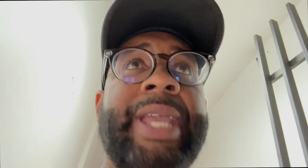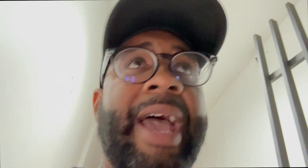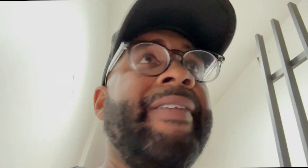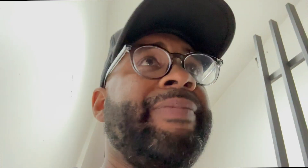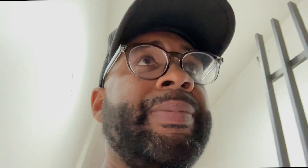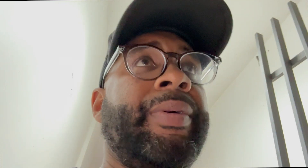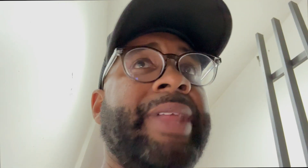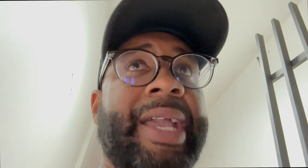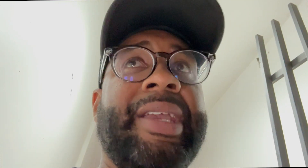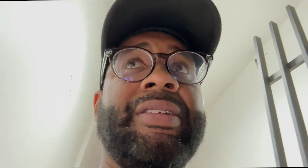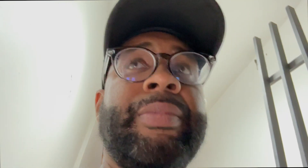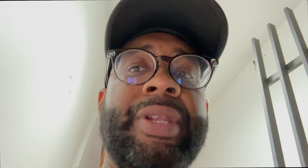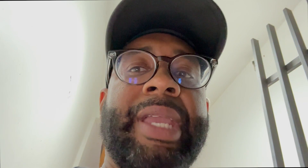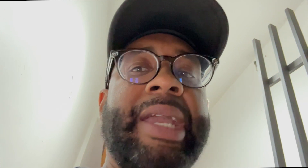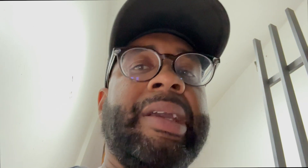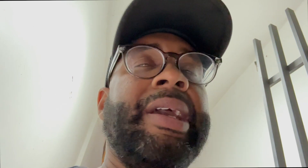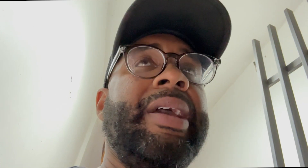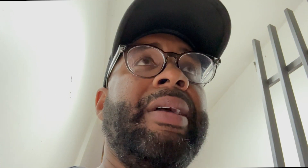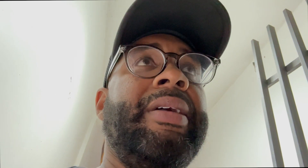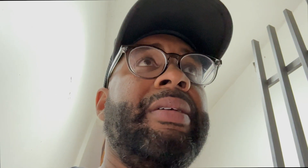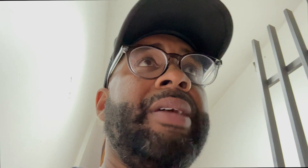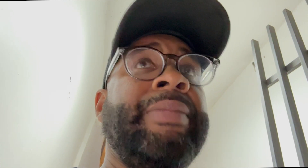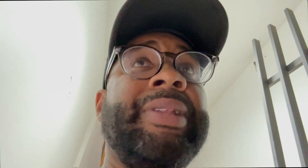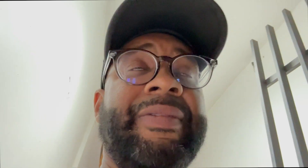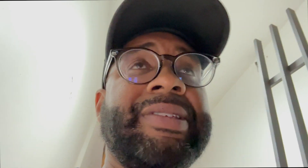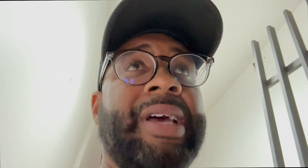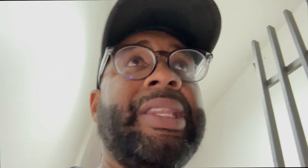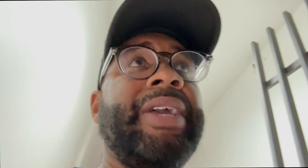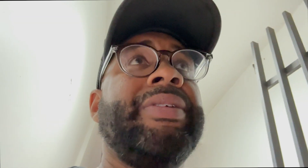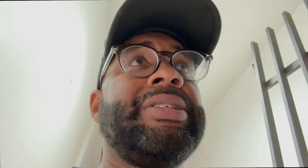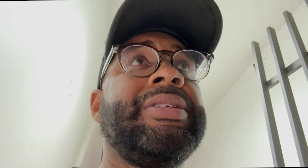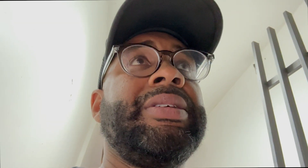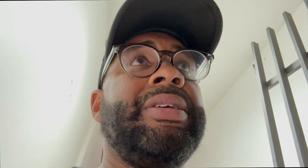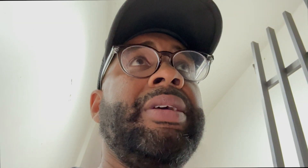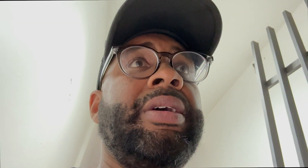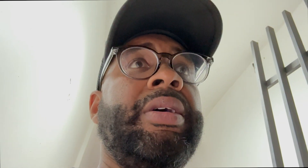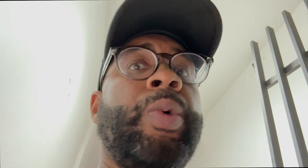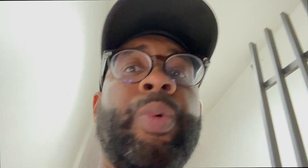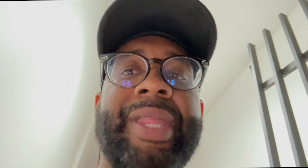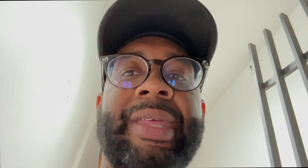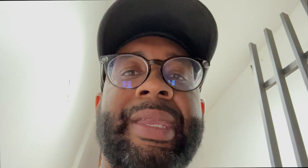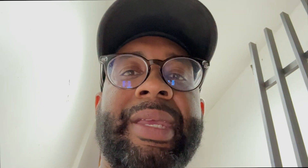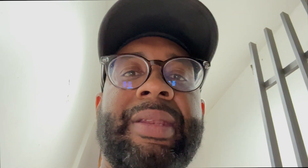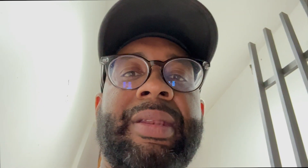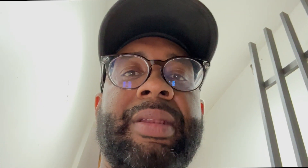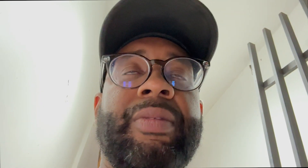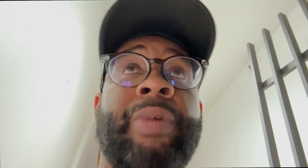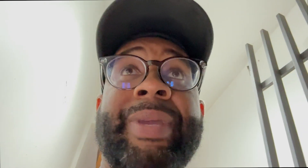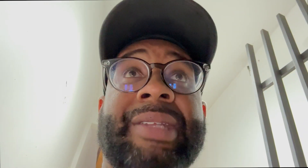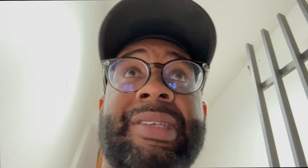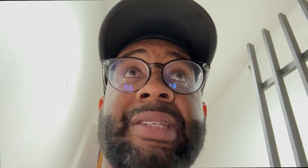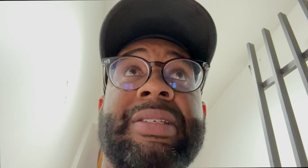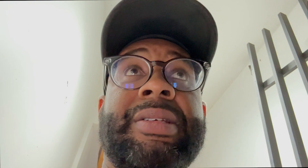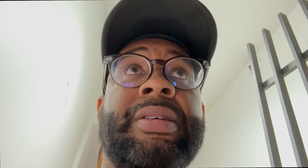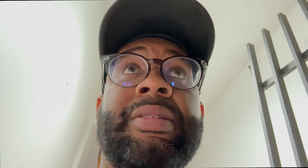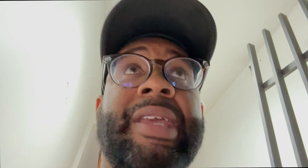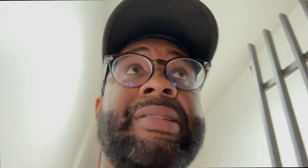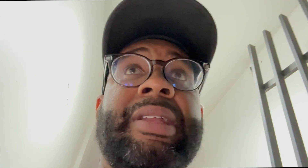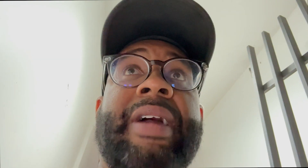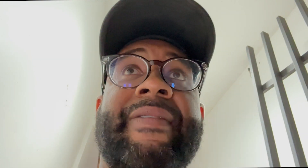have people that can communicate in Bolivian Sign Language, what we can teach, things that they don't have